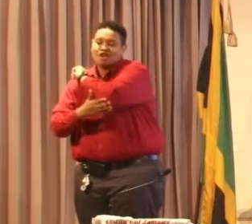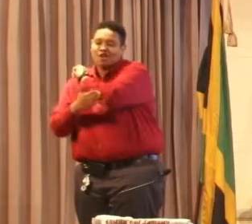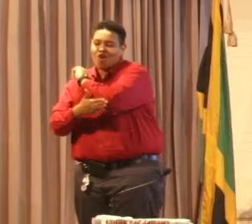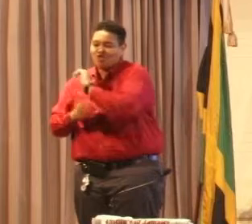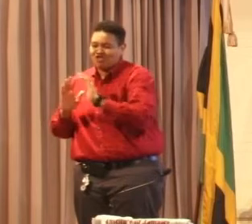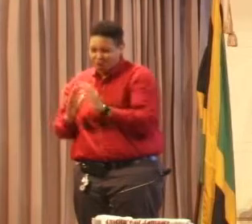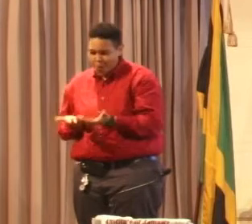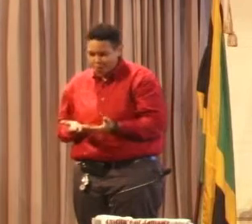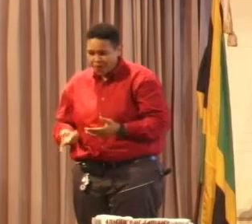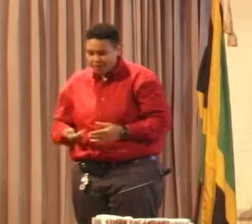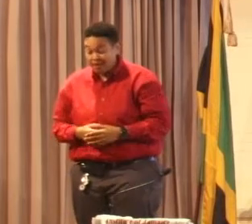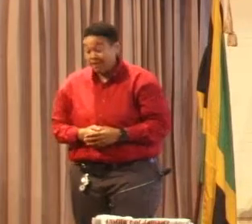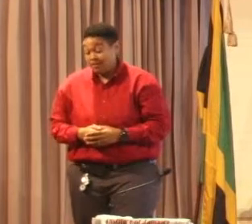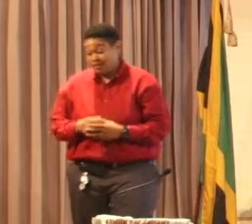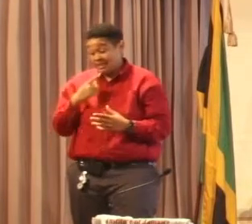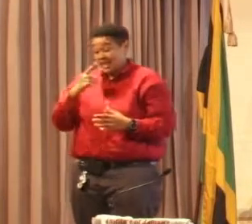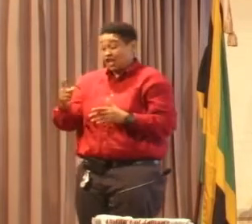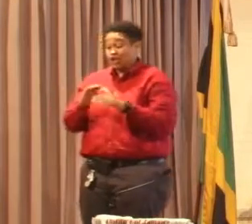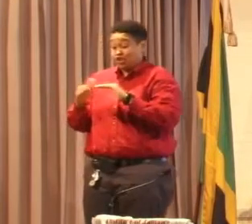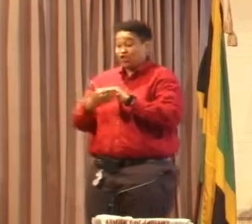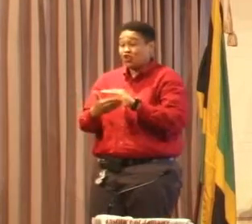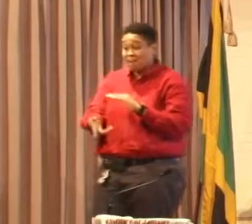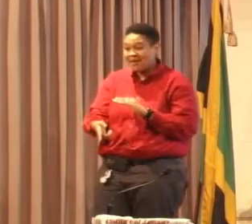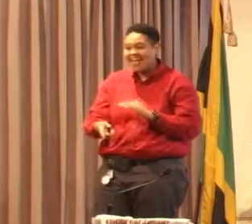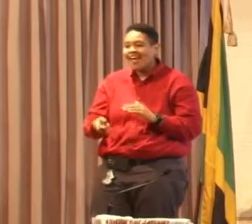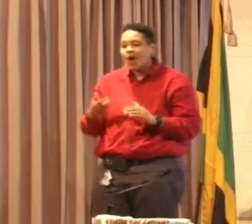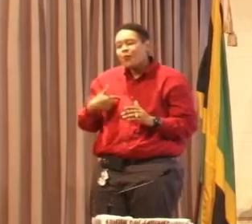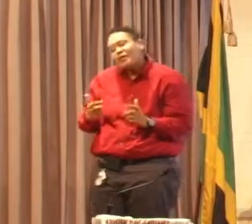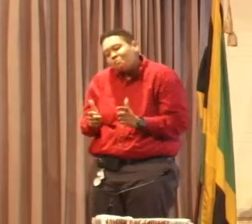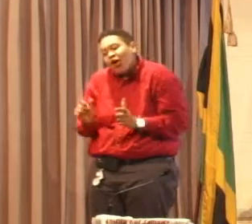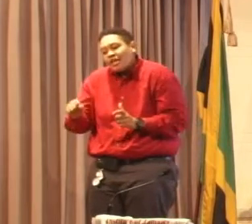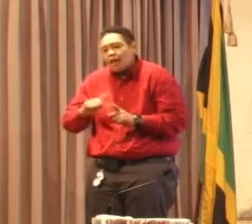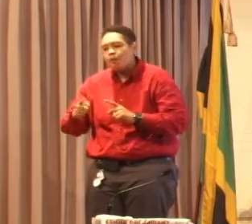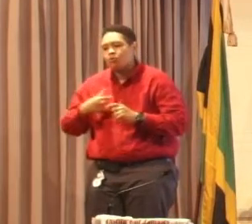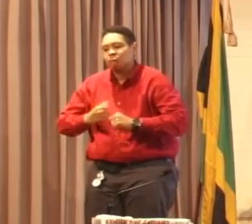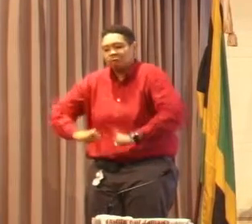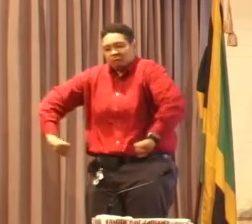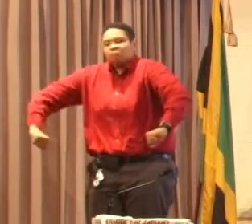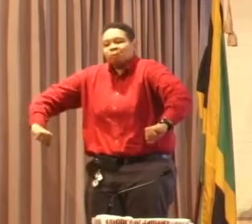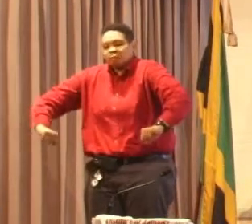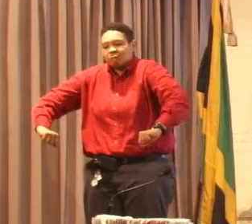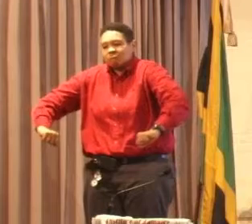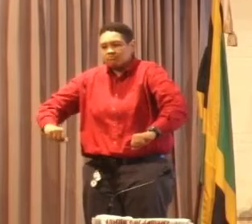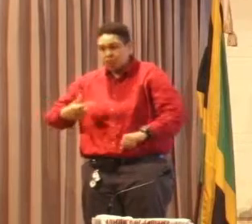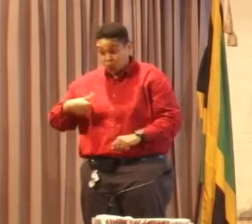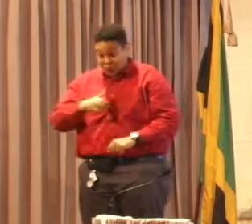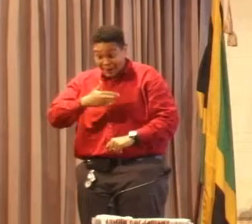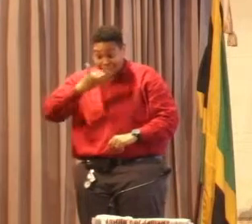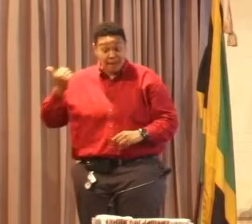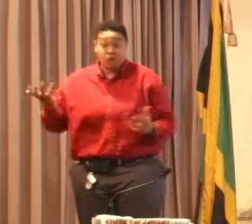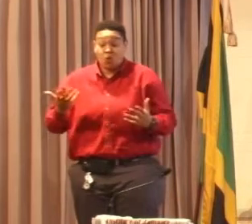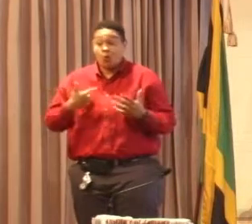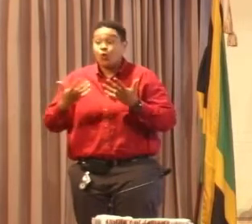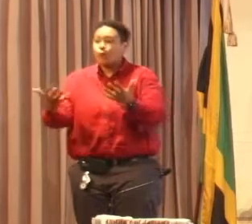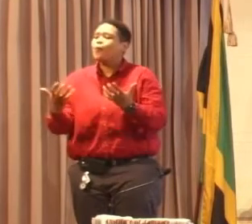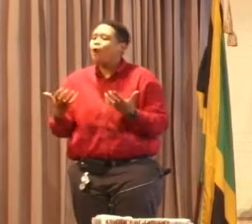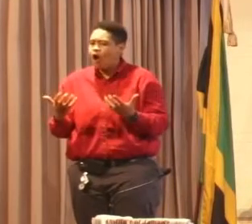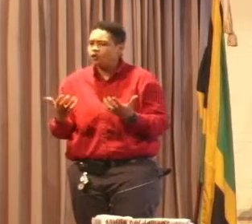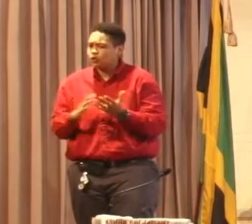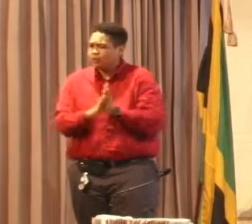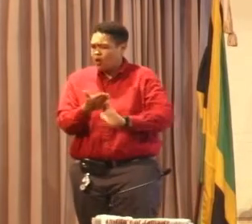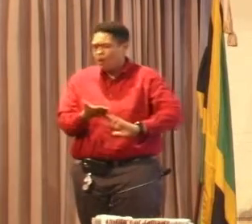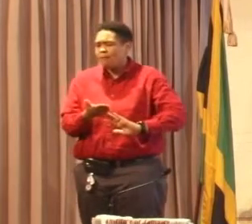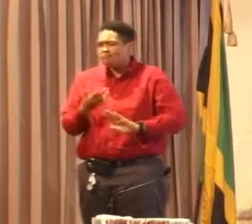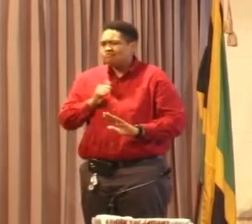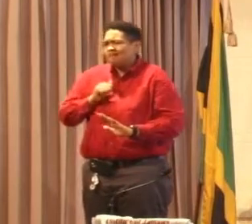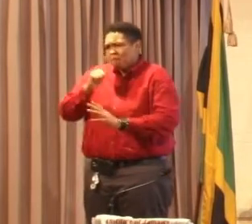And as I would say, Jamaicans, little but with all our, we are the best at what we want to be. And